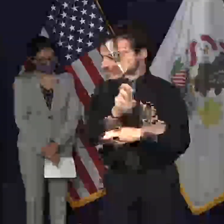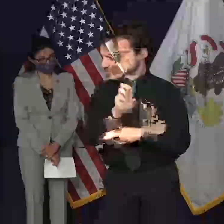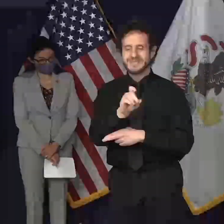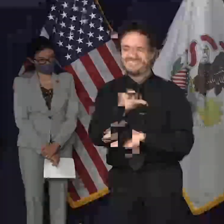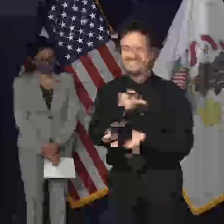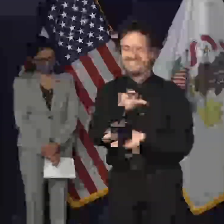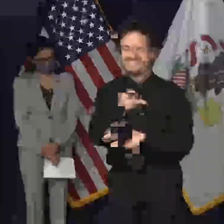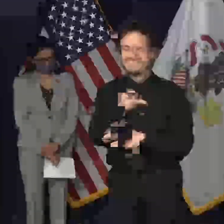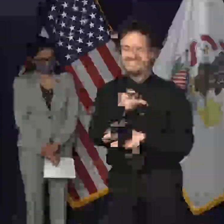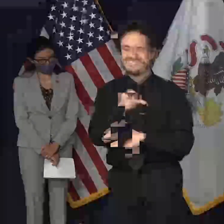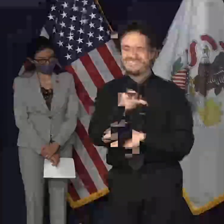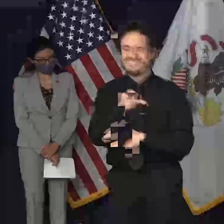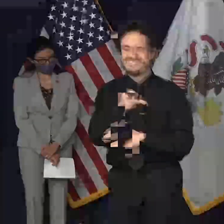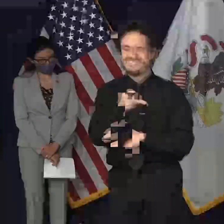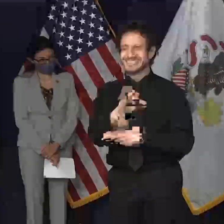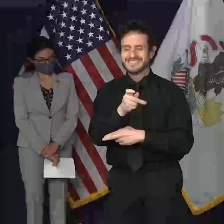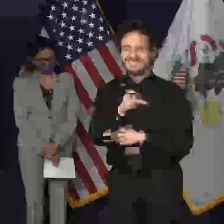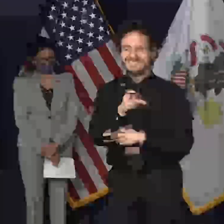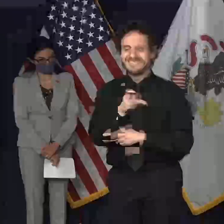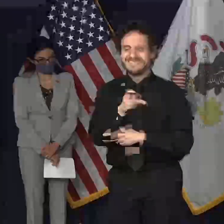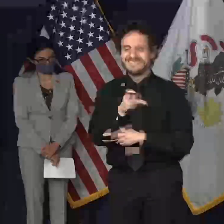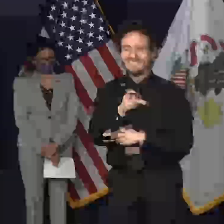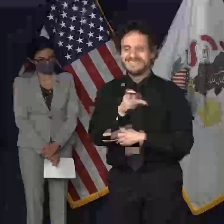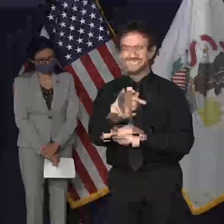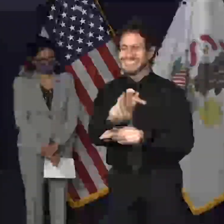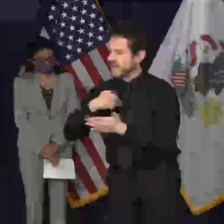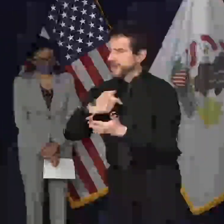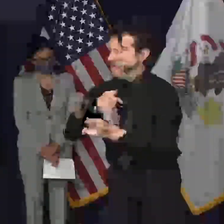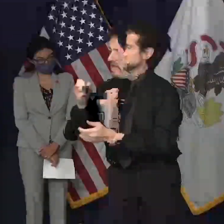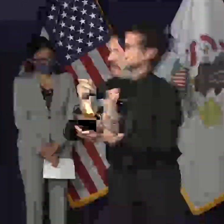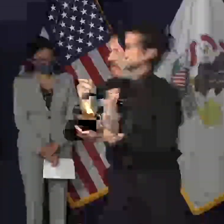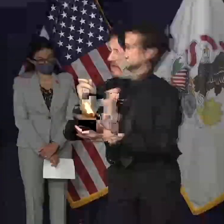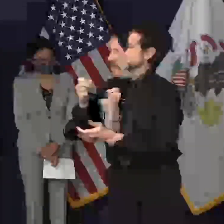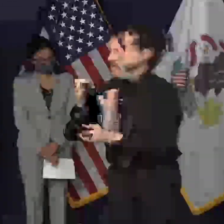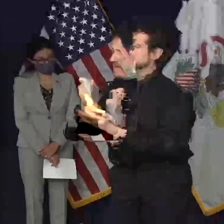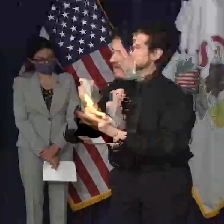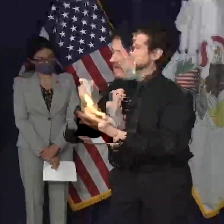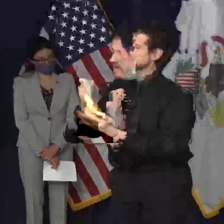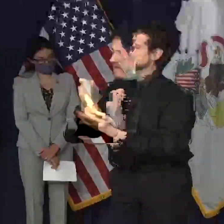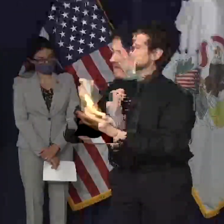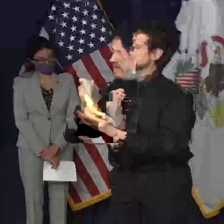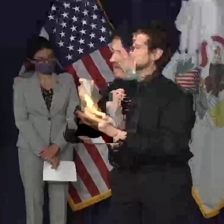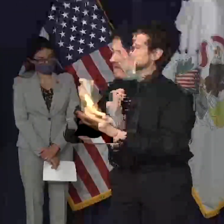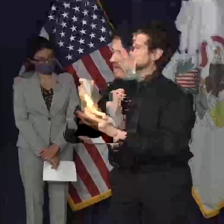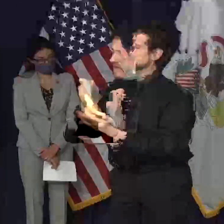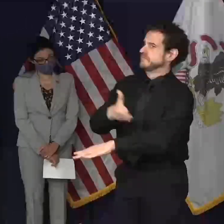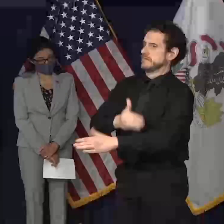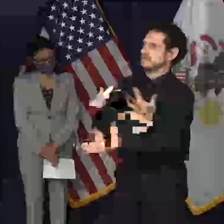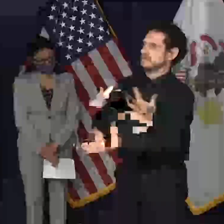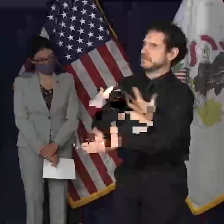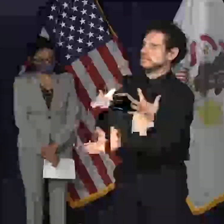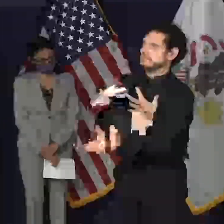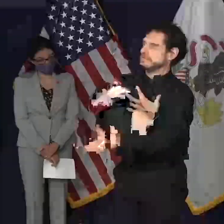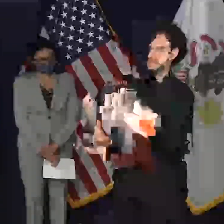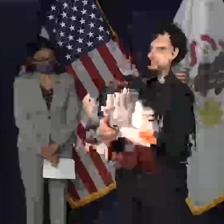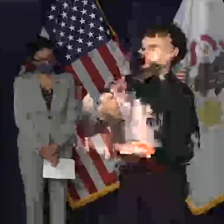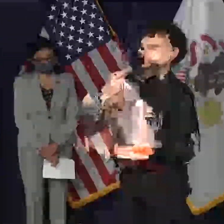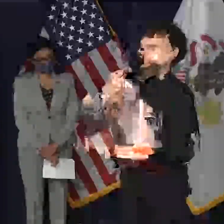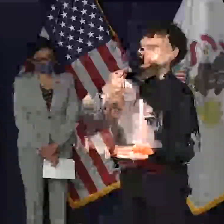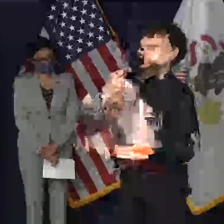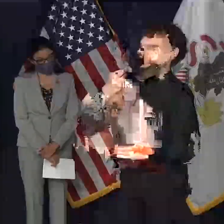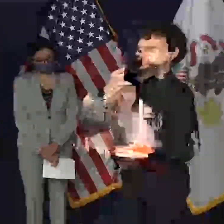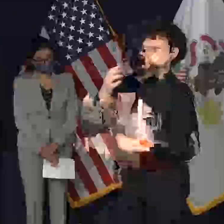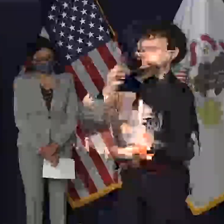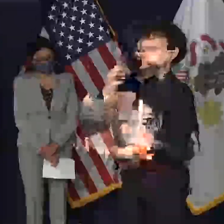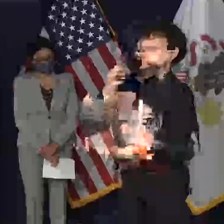And maybe by the time these larger events roll around, we might be able to have a treatment that's very effective. And then I think there is